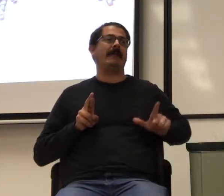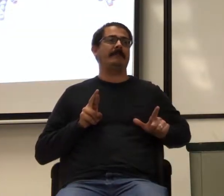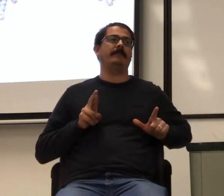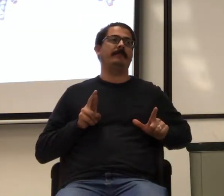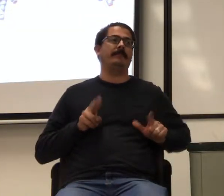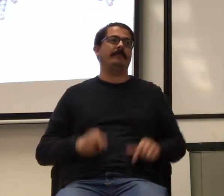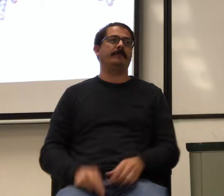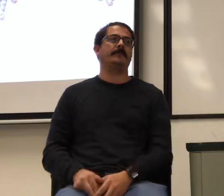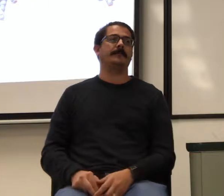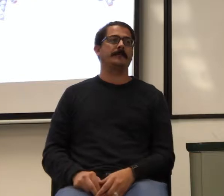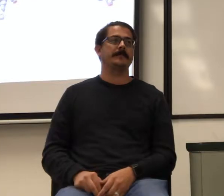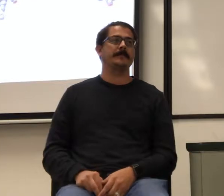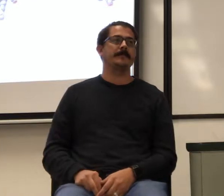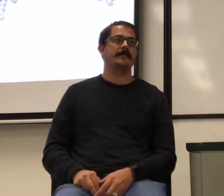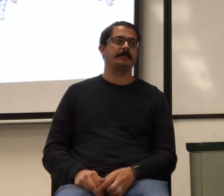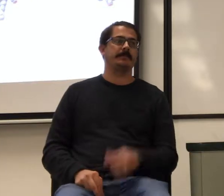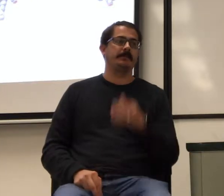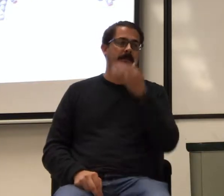lung.